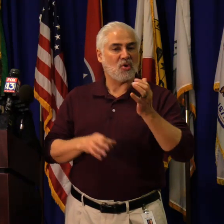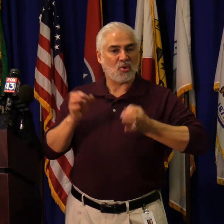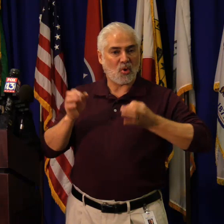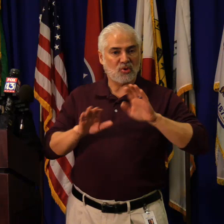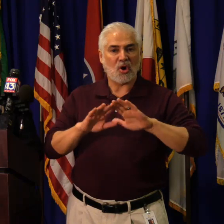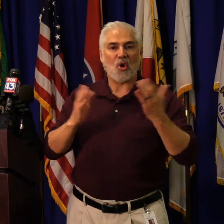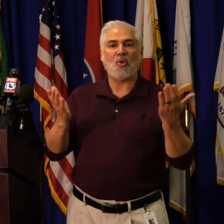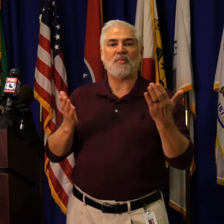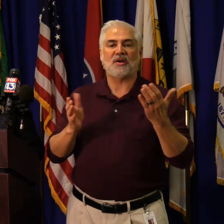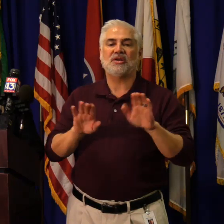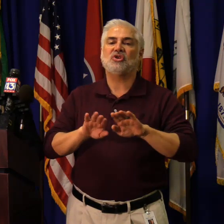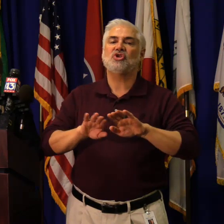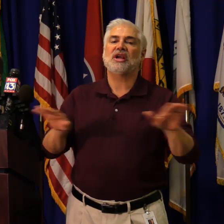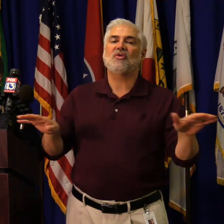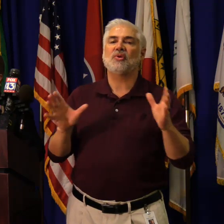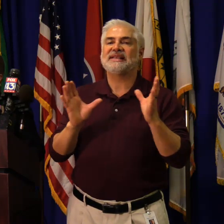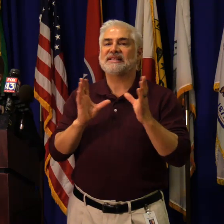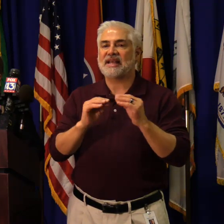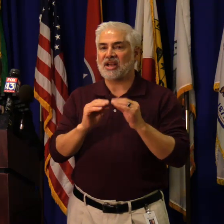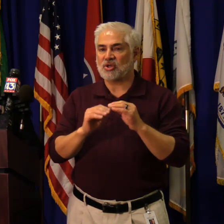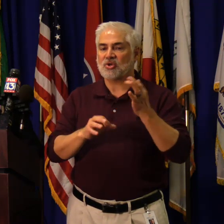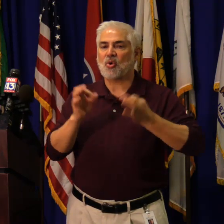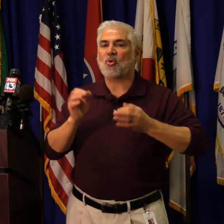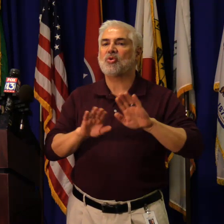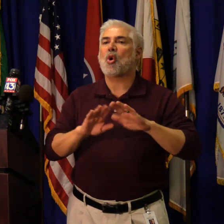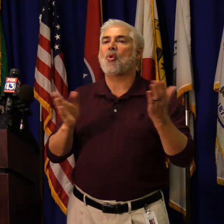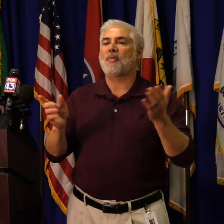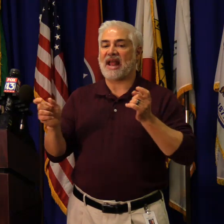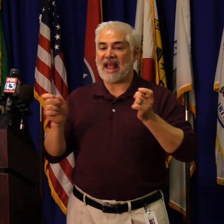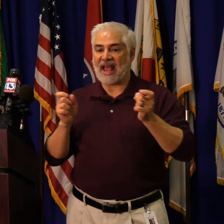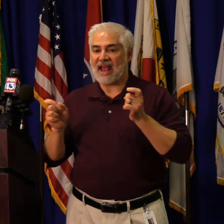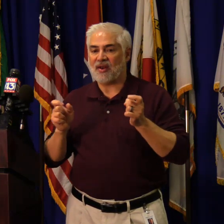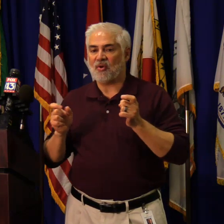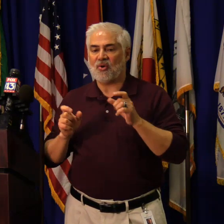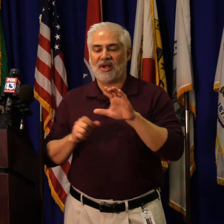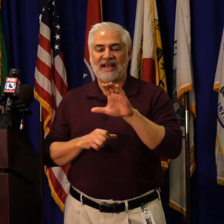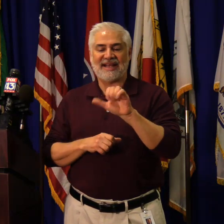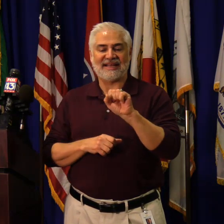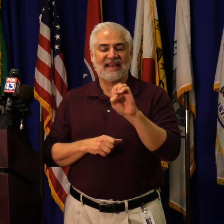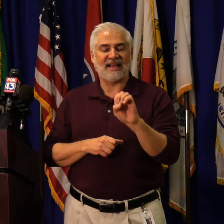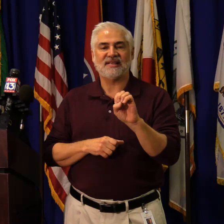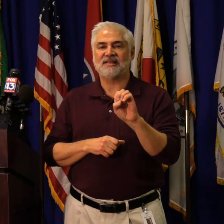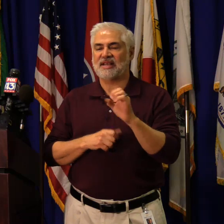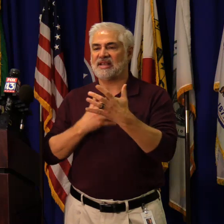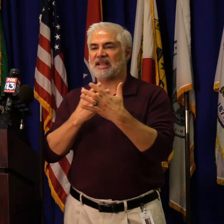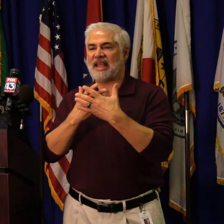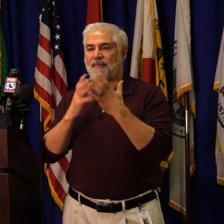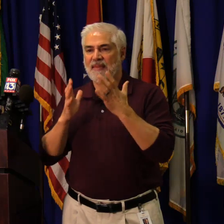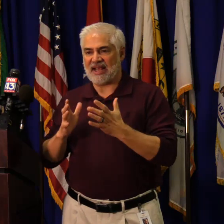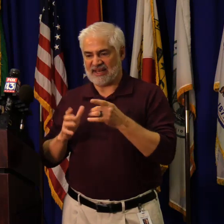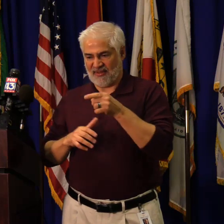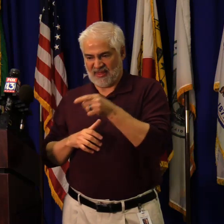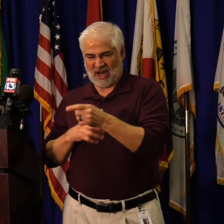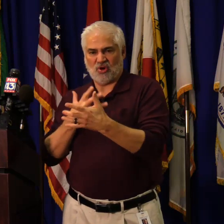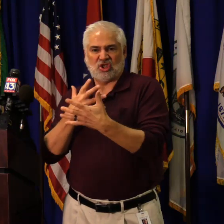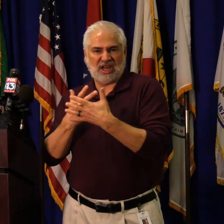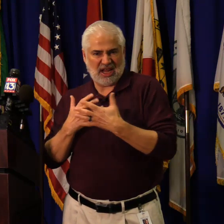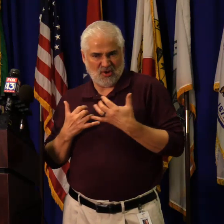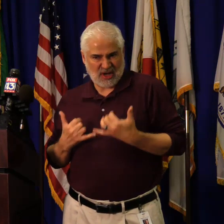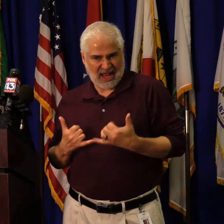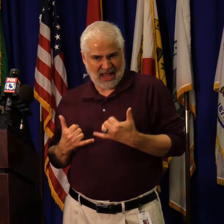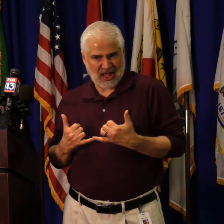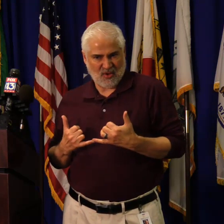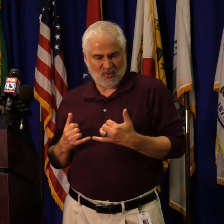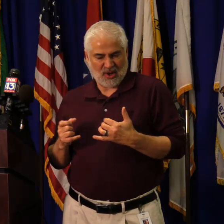and the general sessions courts are still open. But all that we are handling are cases involving inmates who are in custody. And